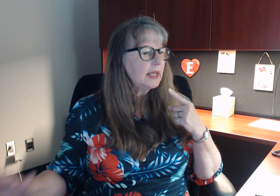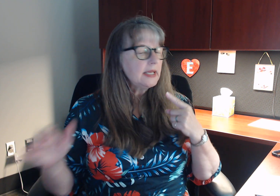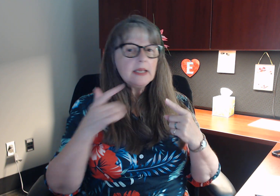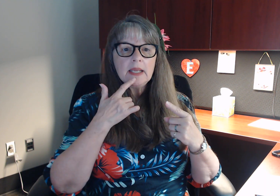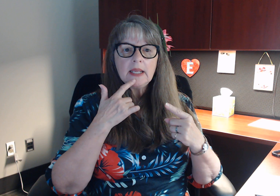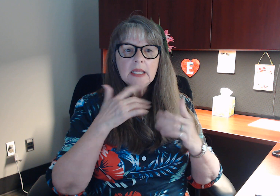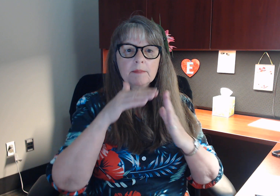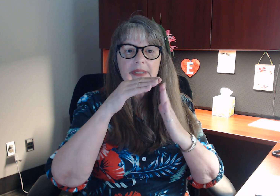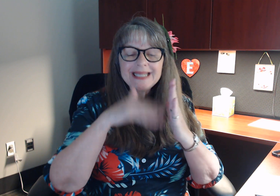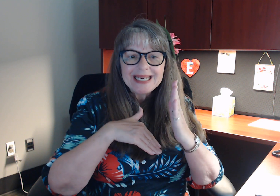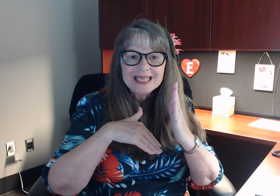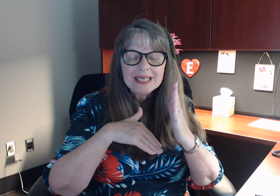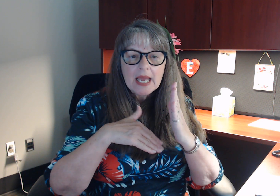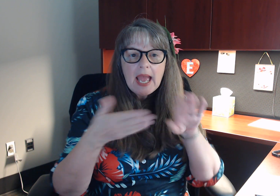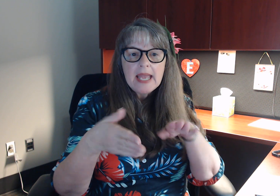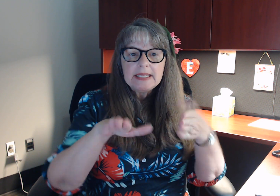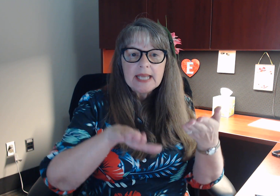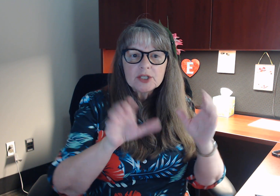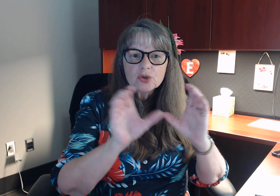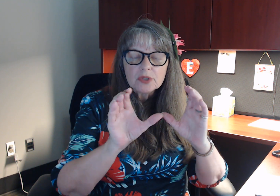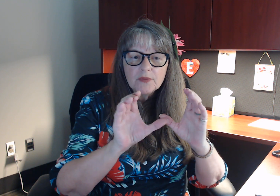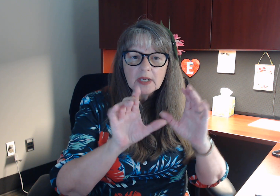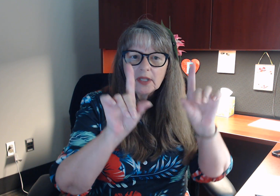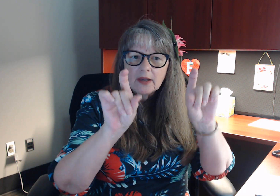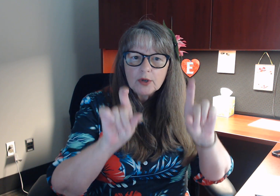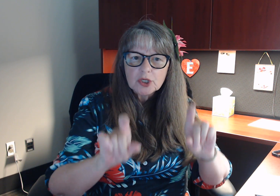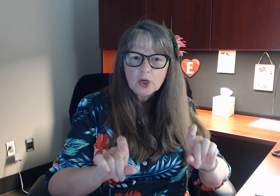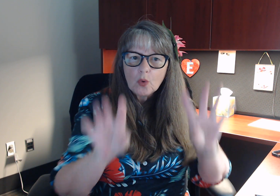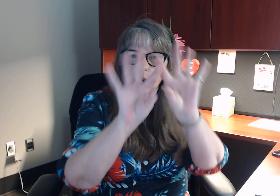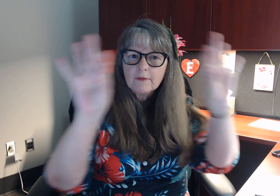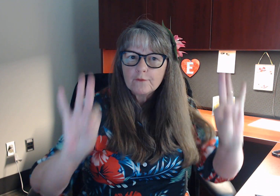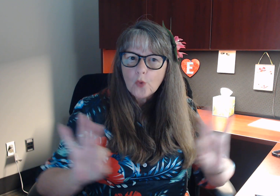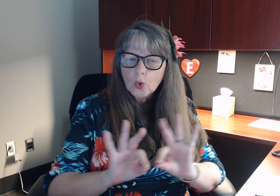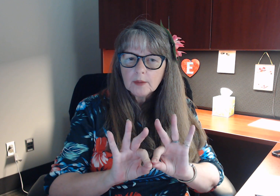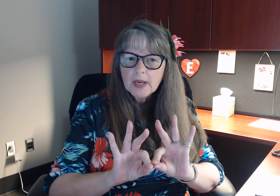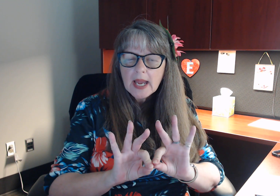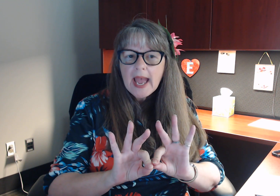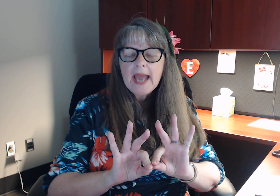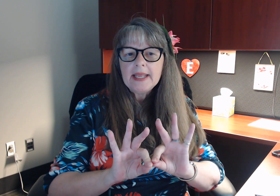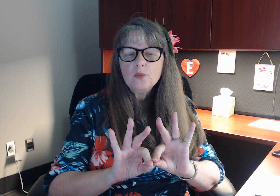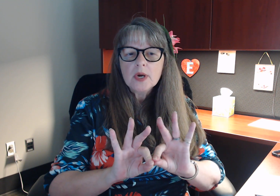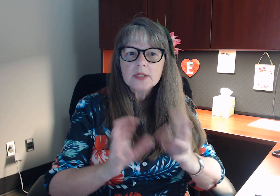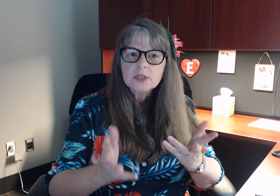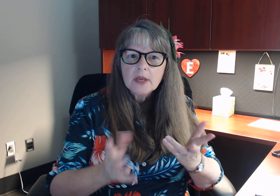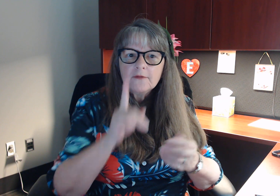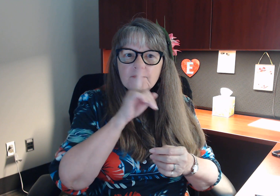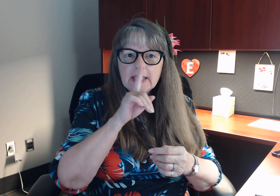he completed a death certificate, like a questionnaire or a form, and he was faking